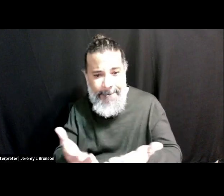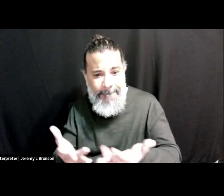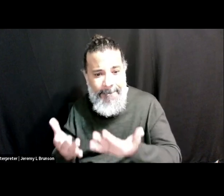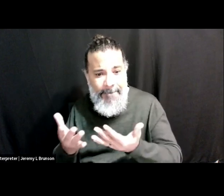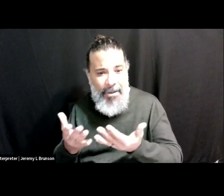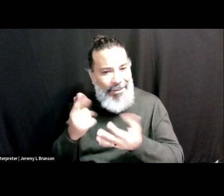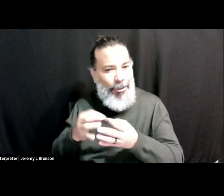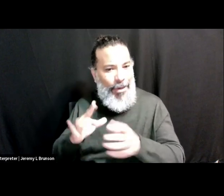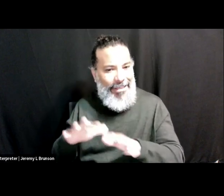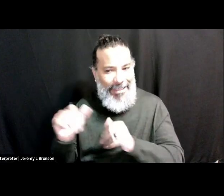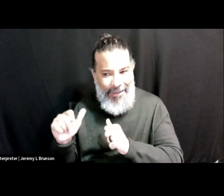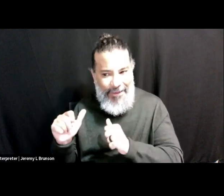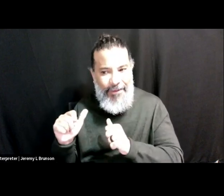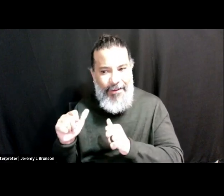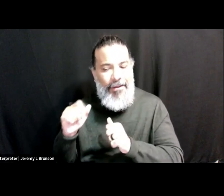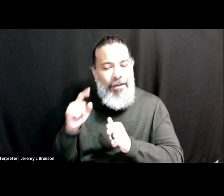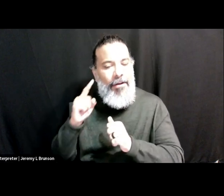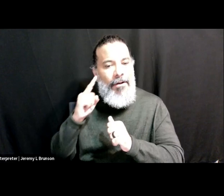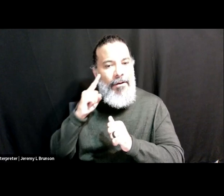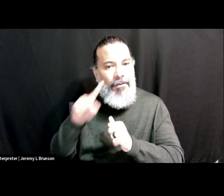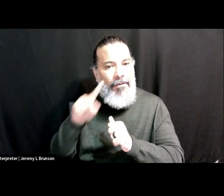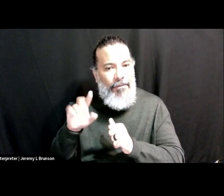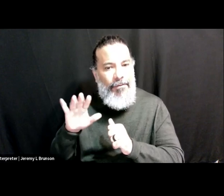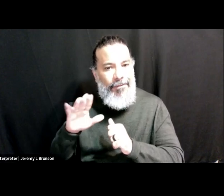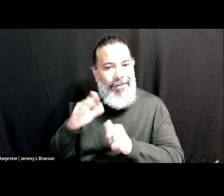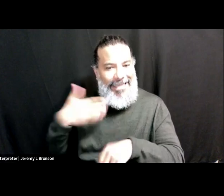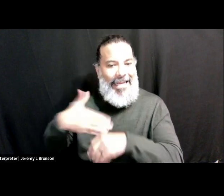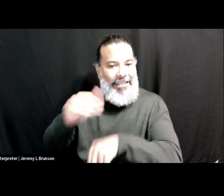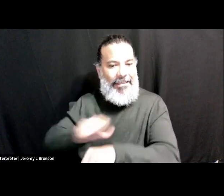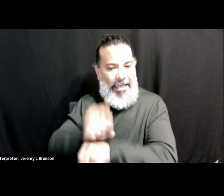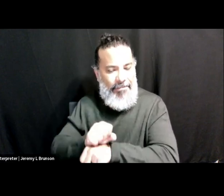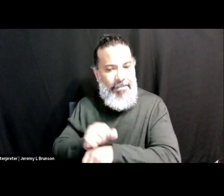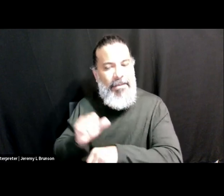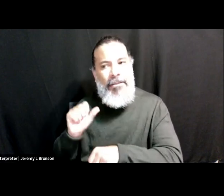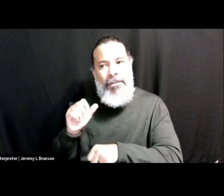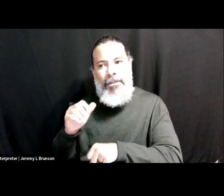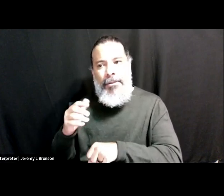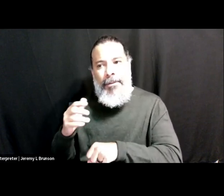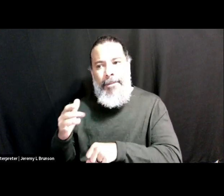of our interpreters had to leave for their next